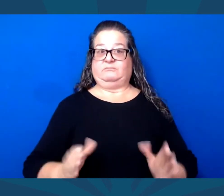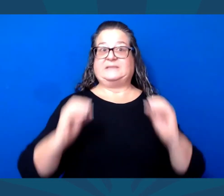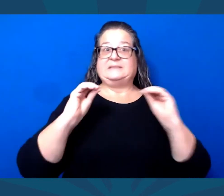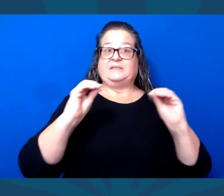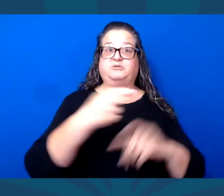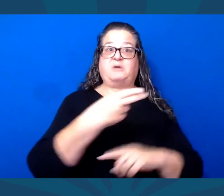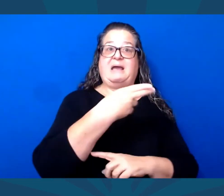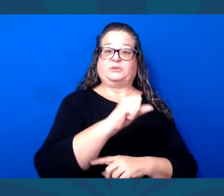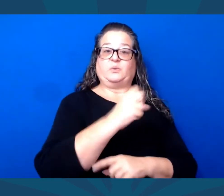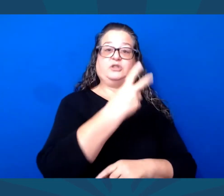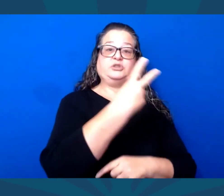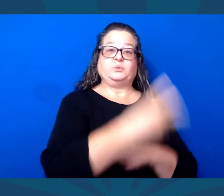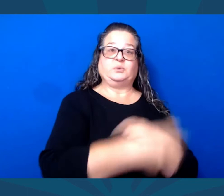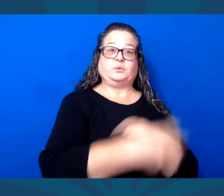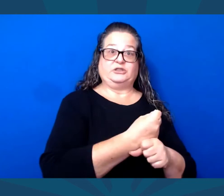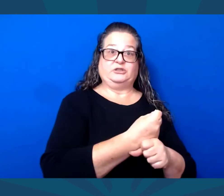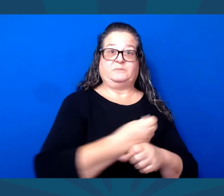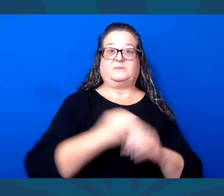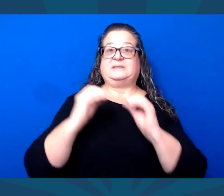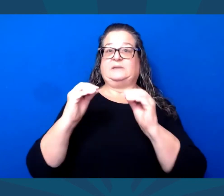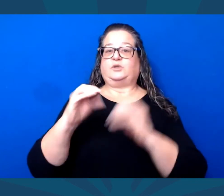fraternity in 2011.